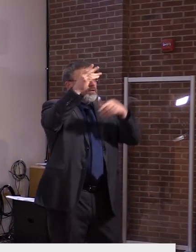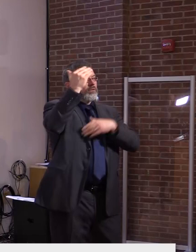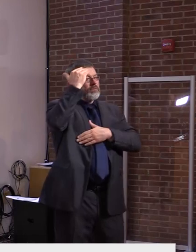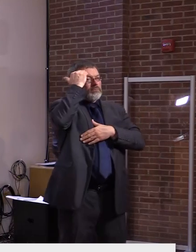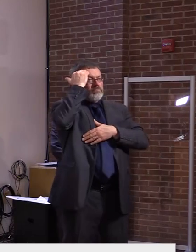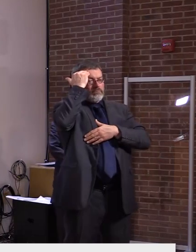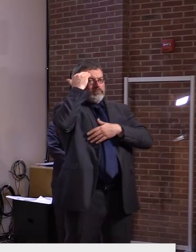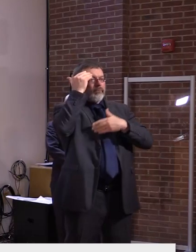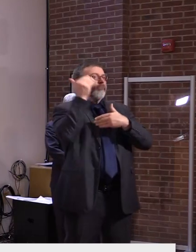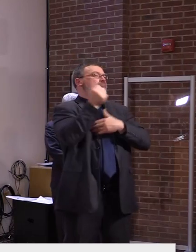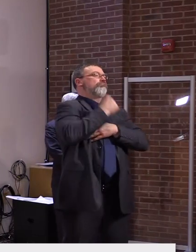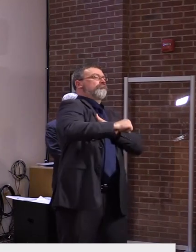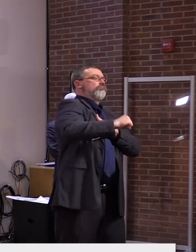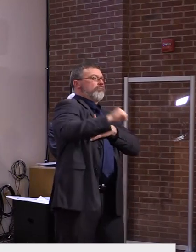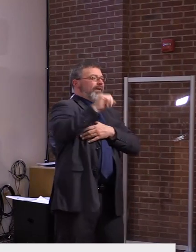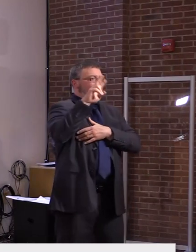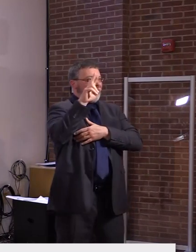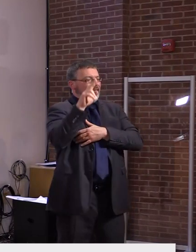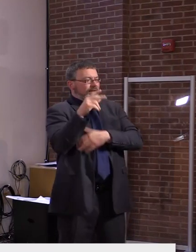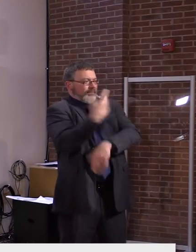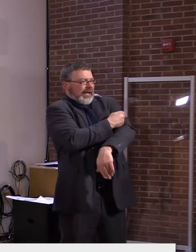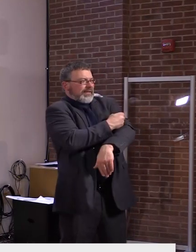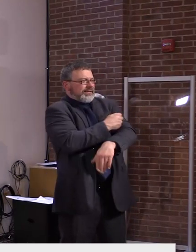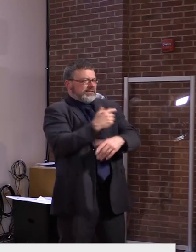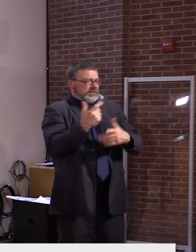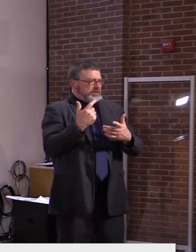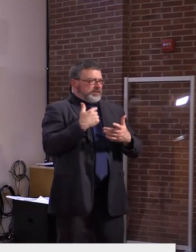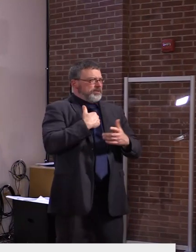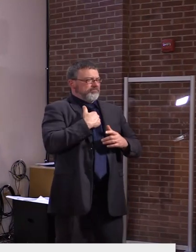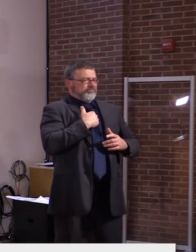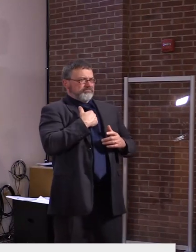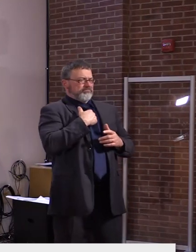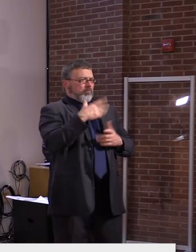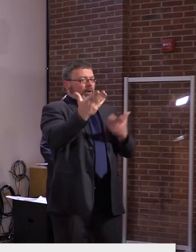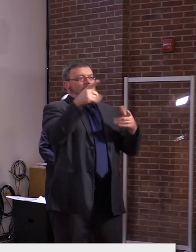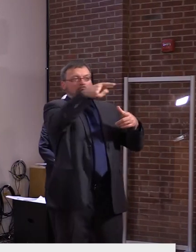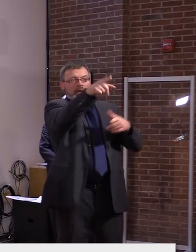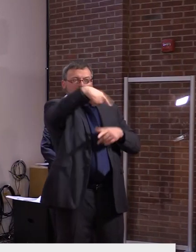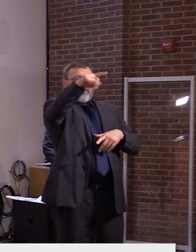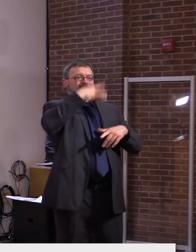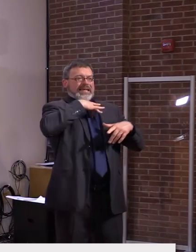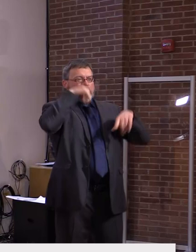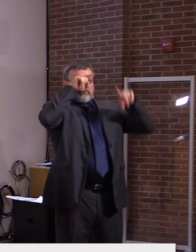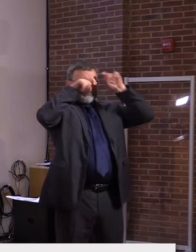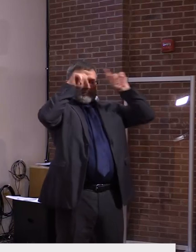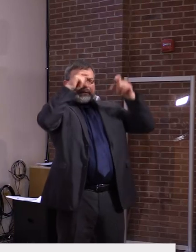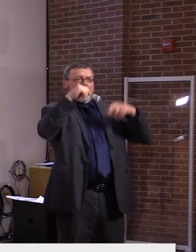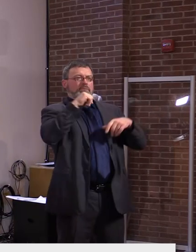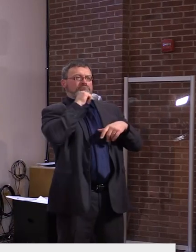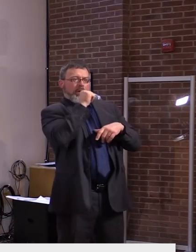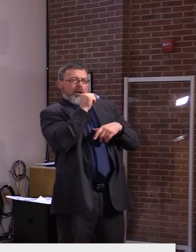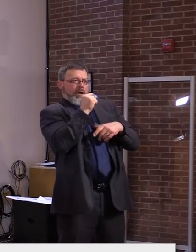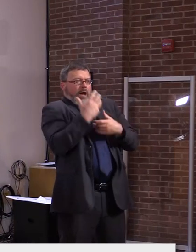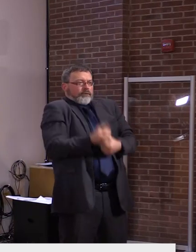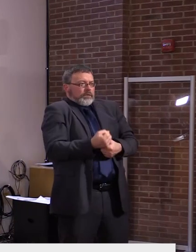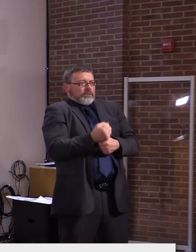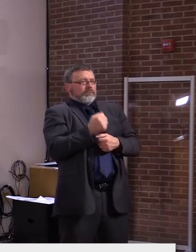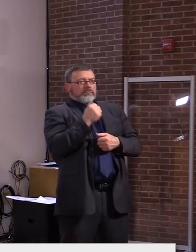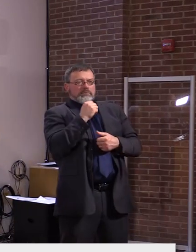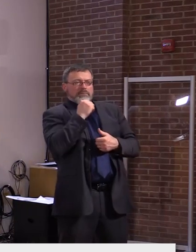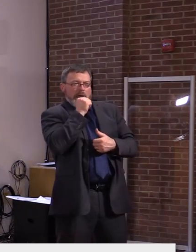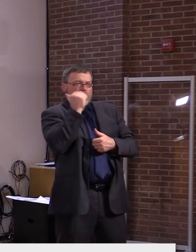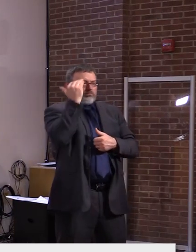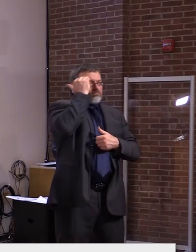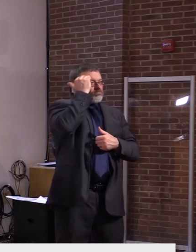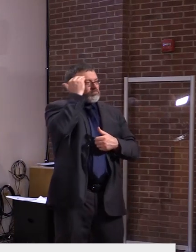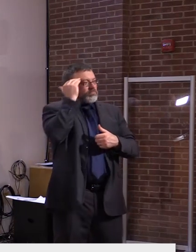will never be vaccinated. They are so skeptical and resistant, because we know across the state there's a fair number